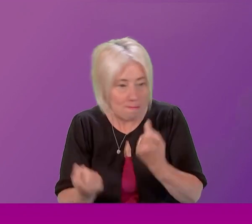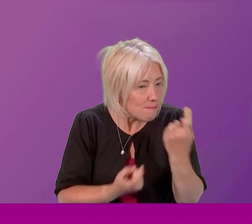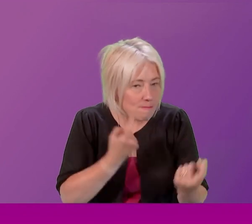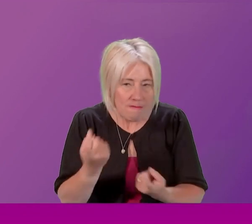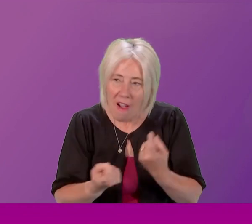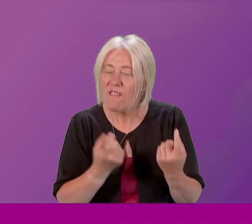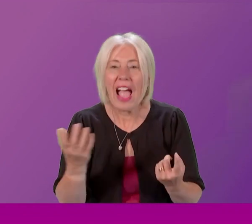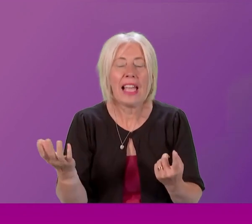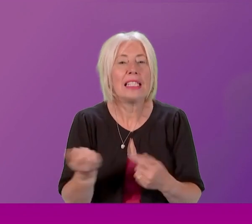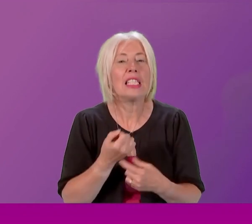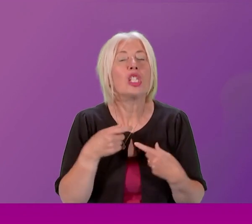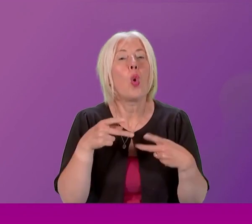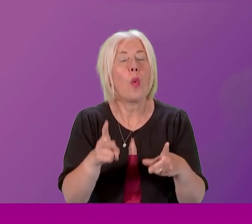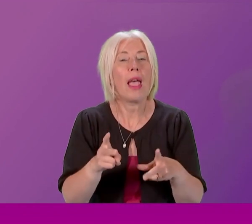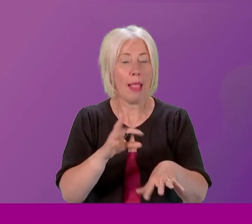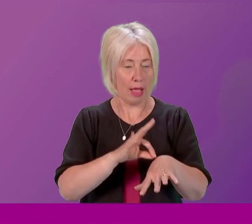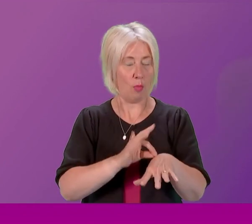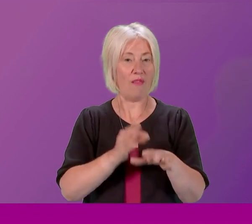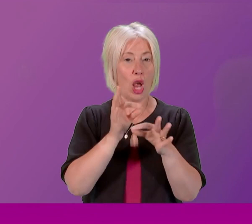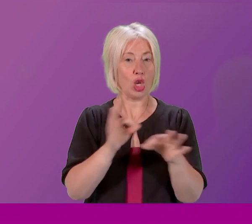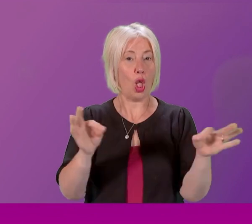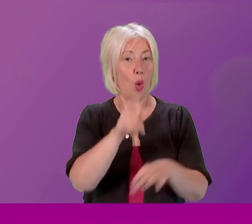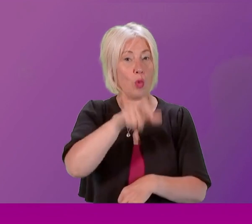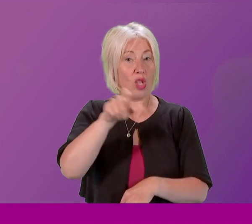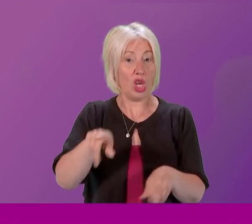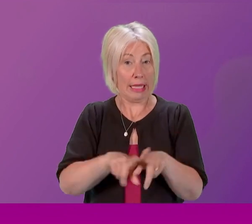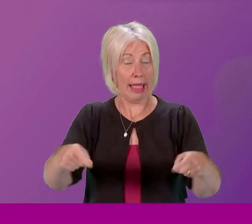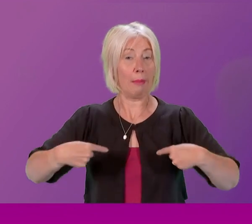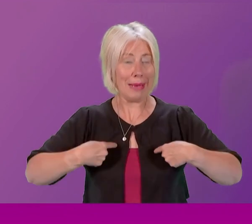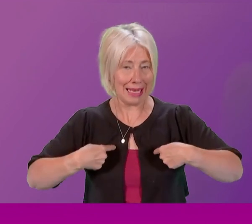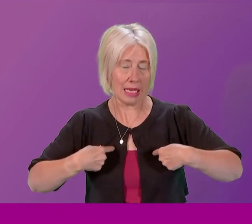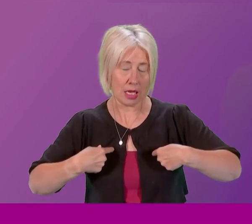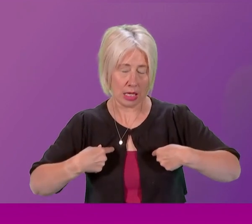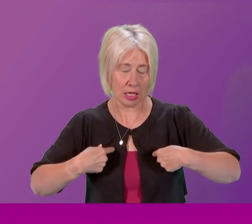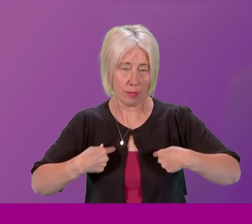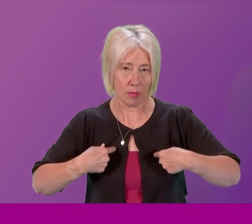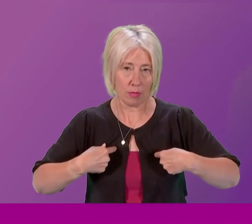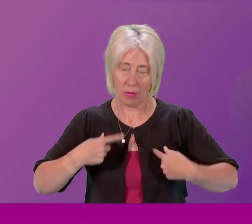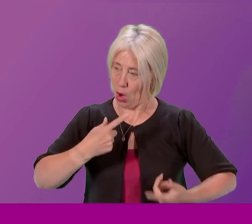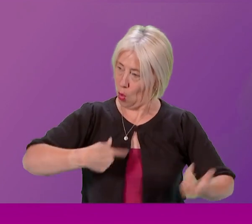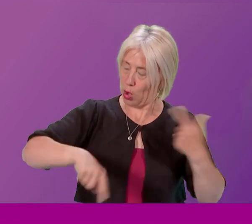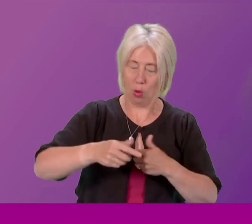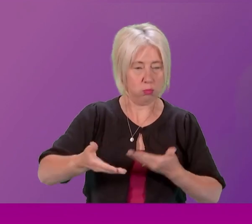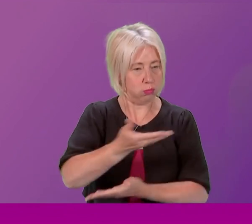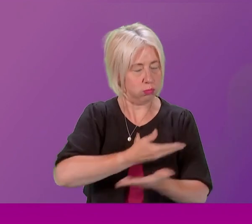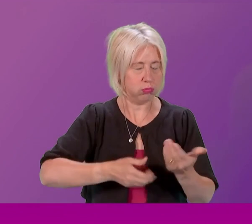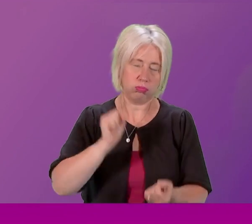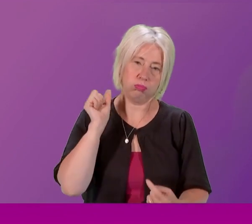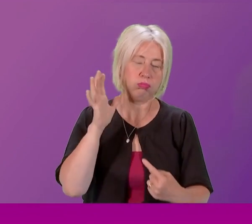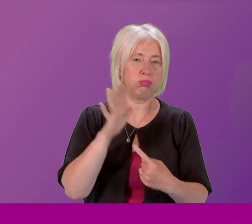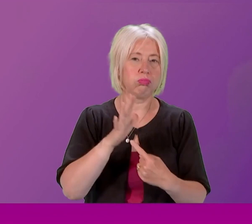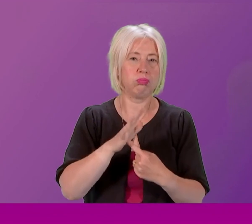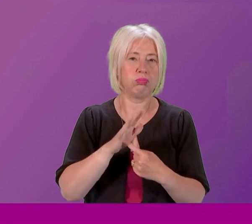it's very important that professional musicians like myself, you know, talk about the importance of playing